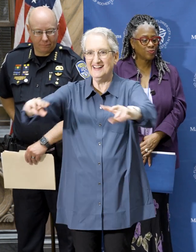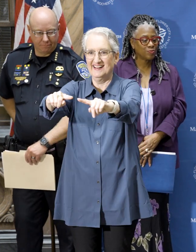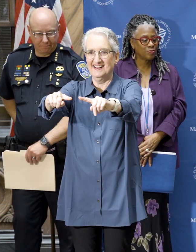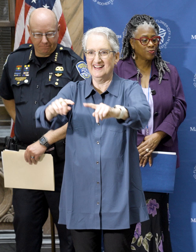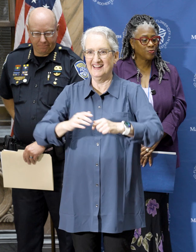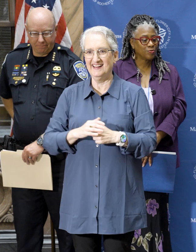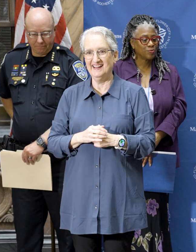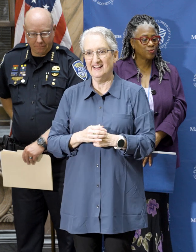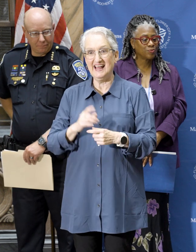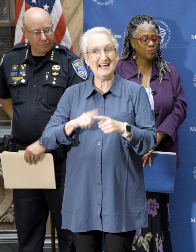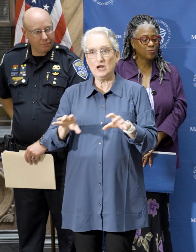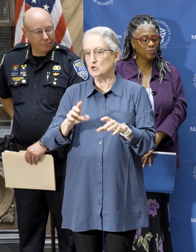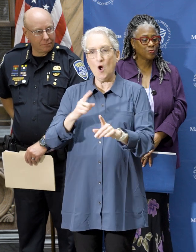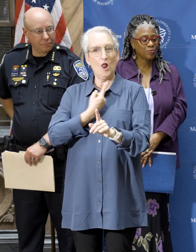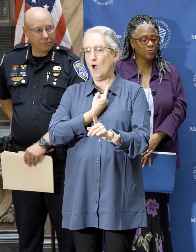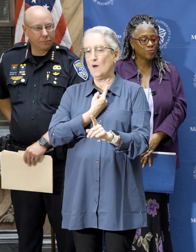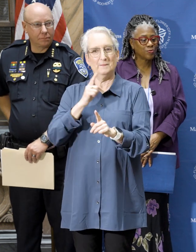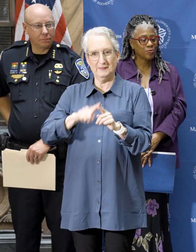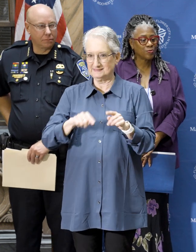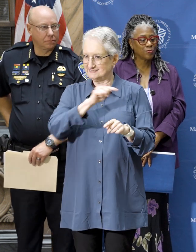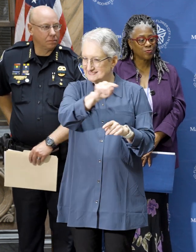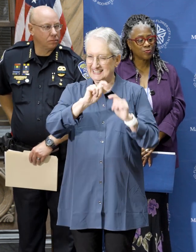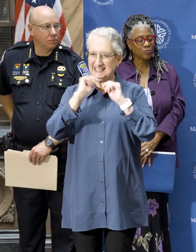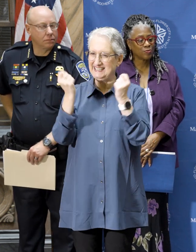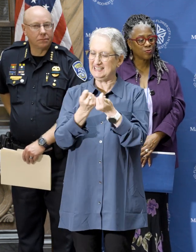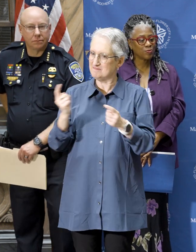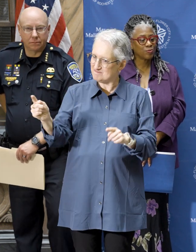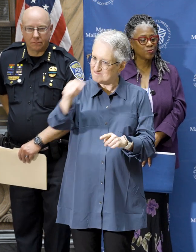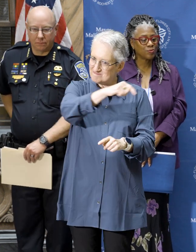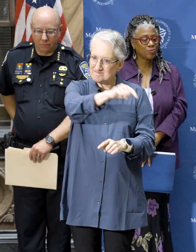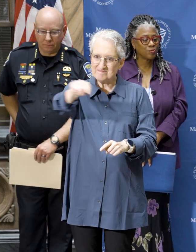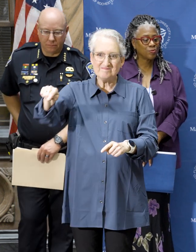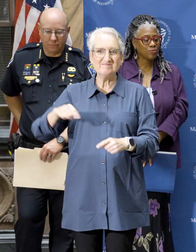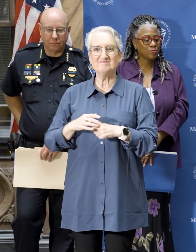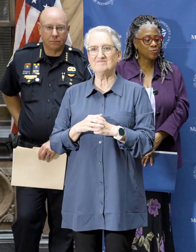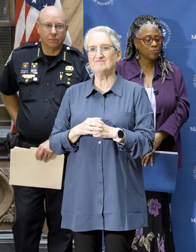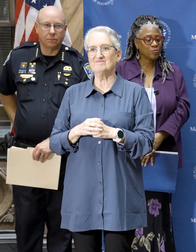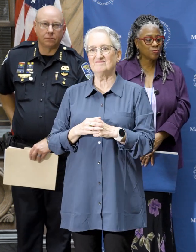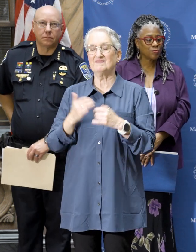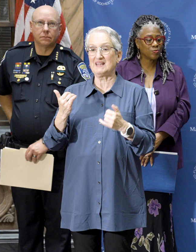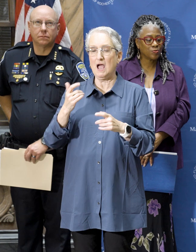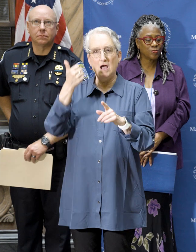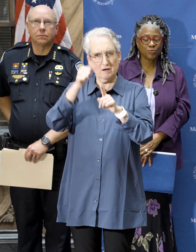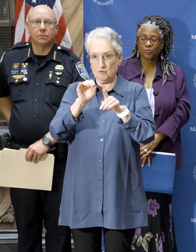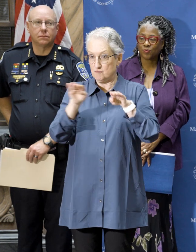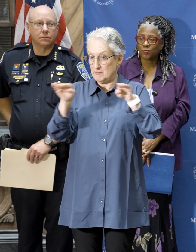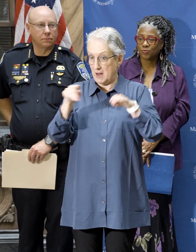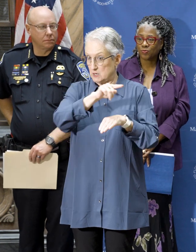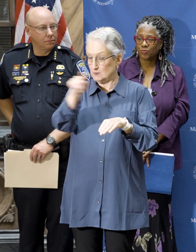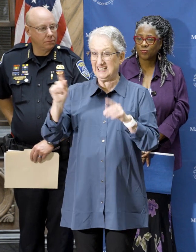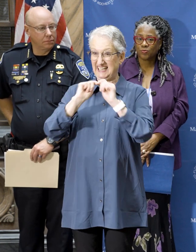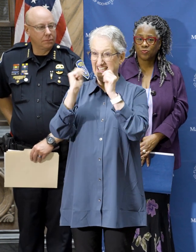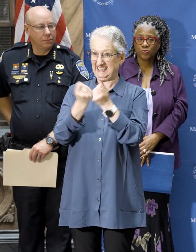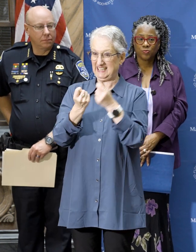here. I'm gonna take some questions in a second, but I wanna remind everyone that this is a team effort. And I'm deeply, deeply grateful for our